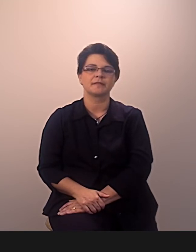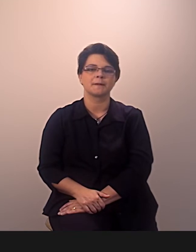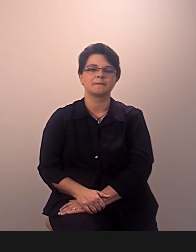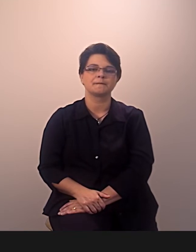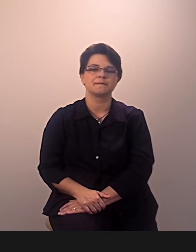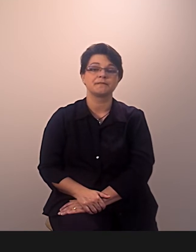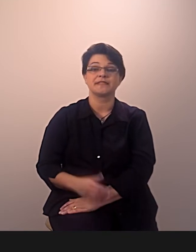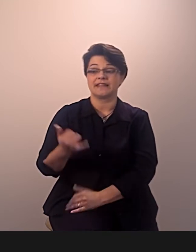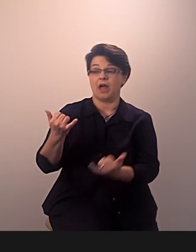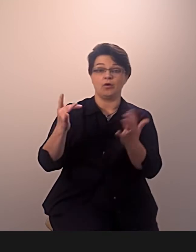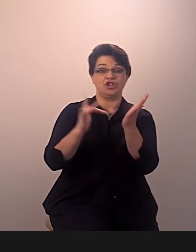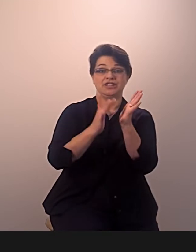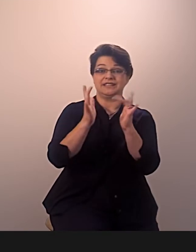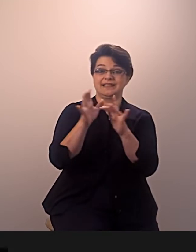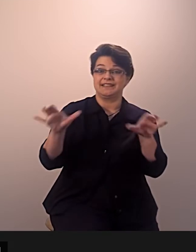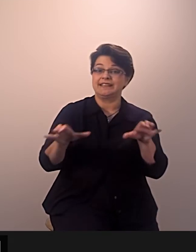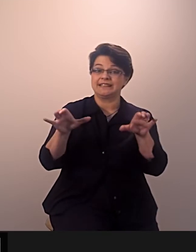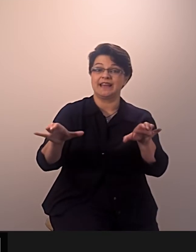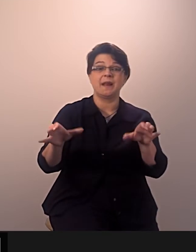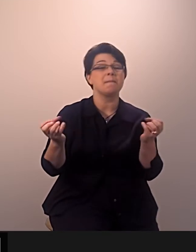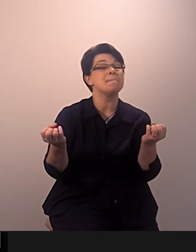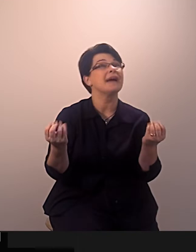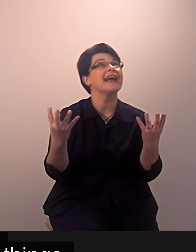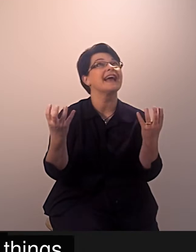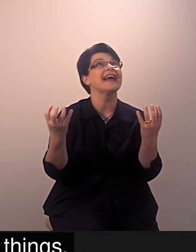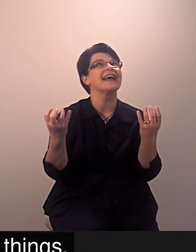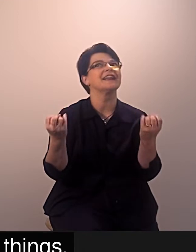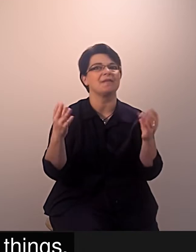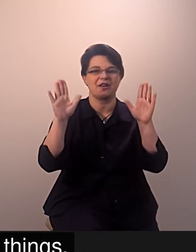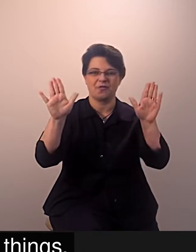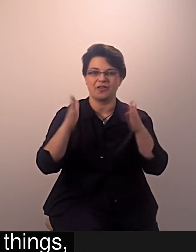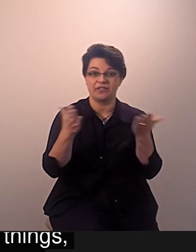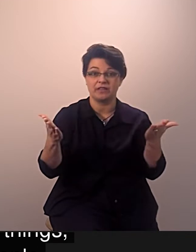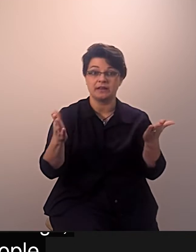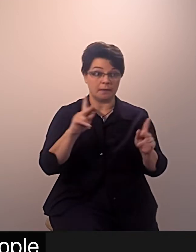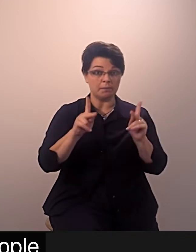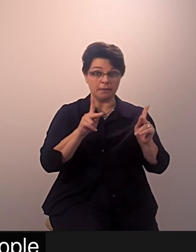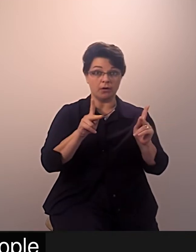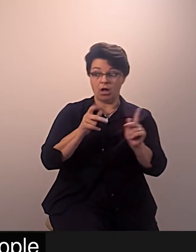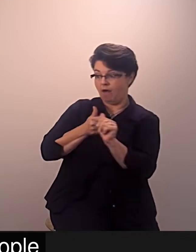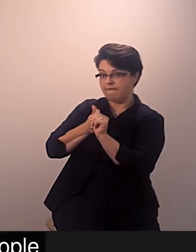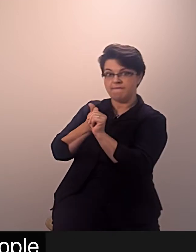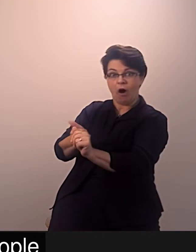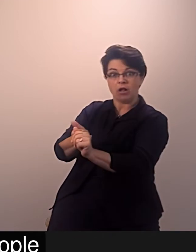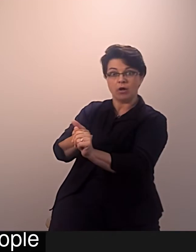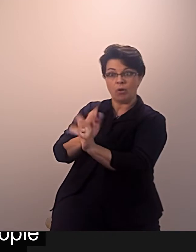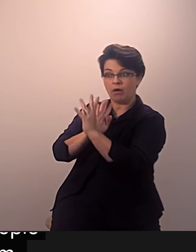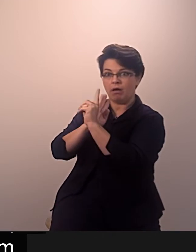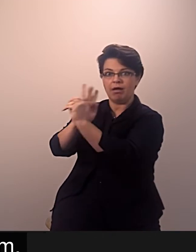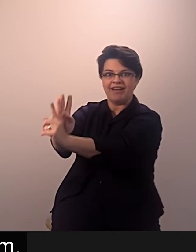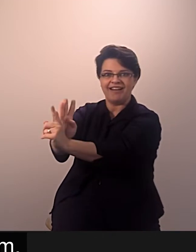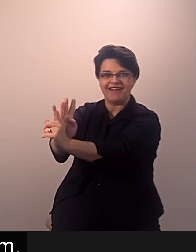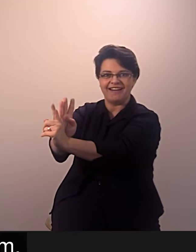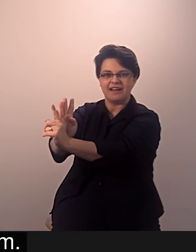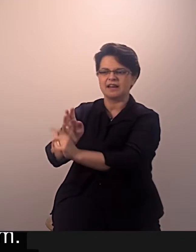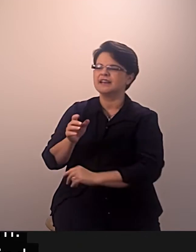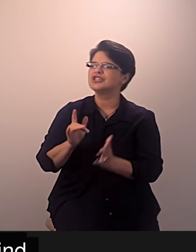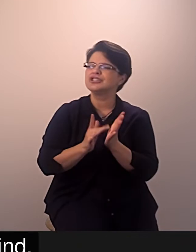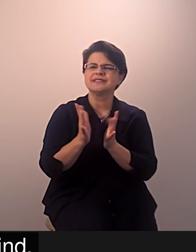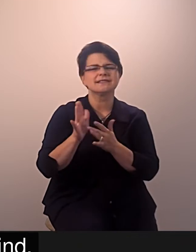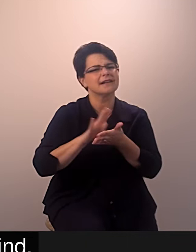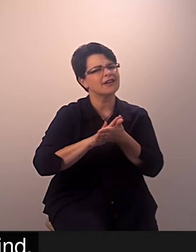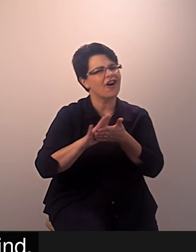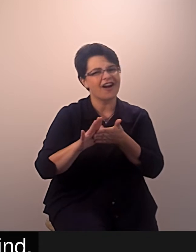Jesus did many wonderful things, and many people followed him. Jesus was kind, healed the